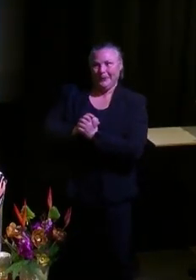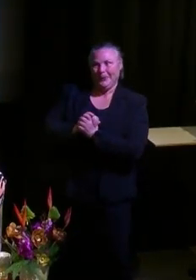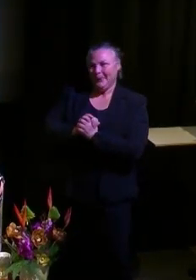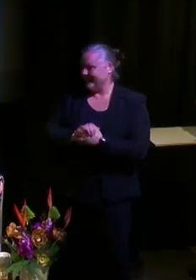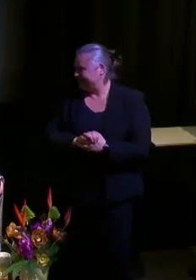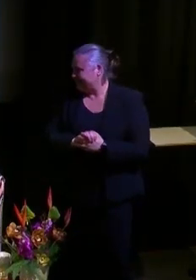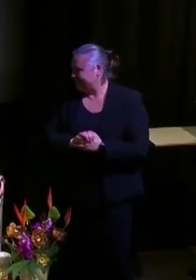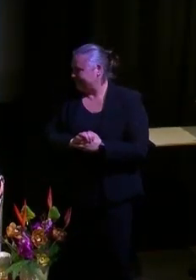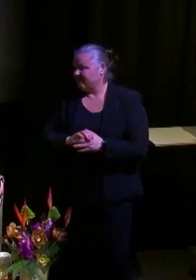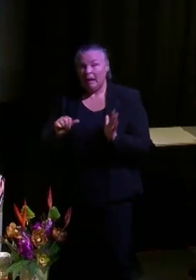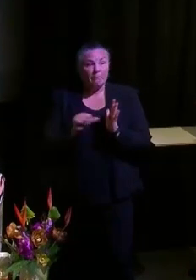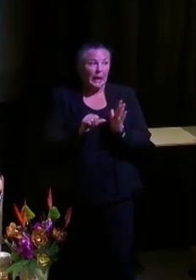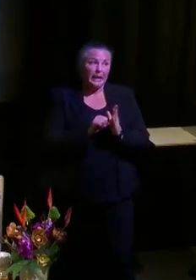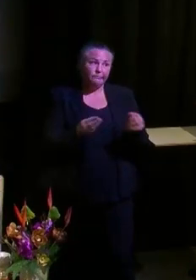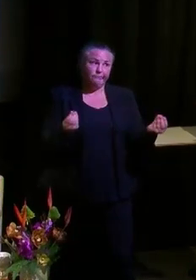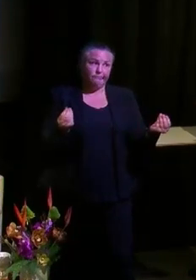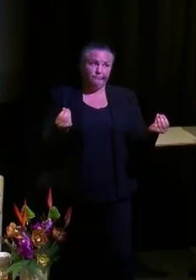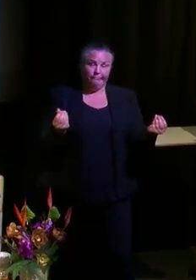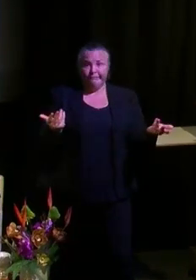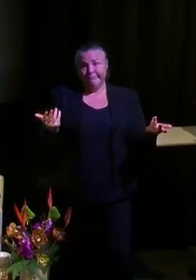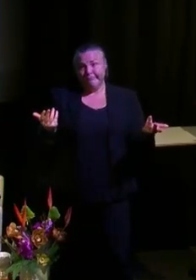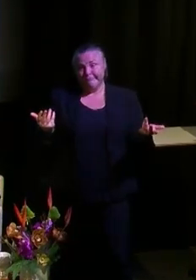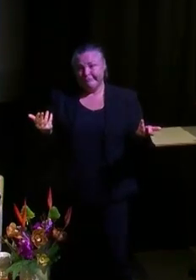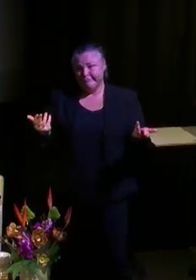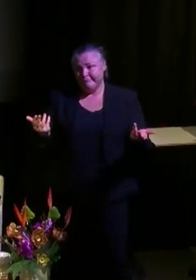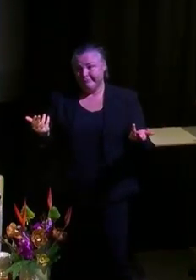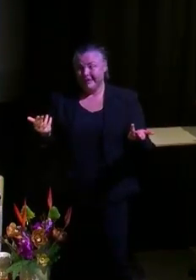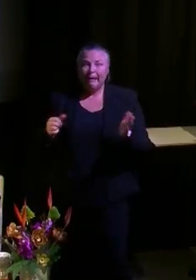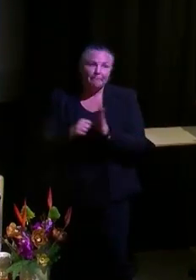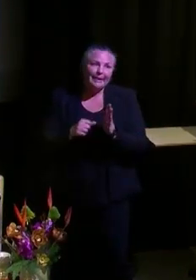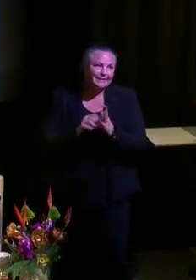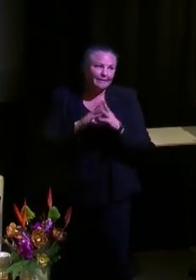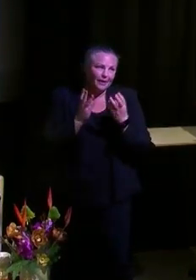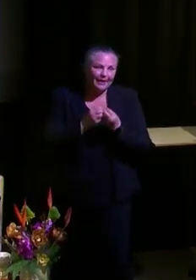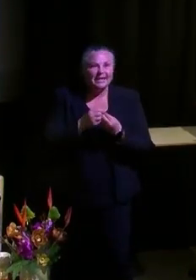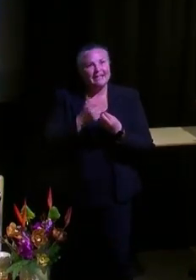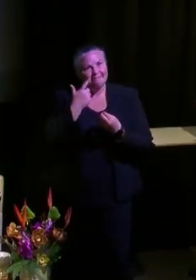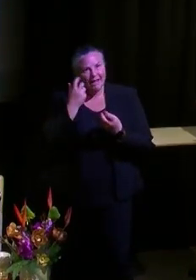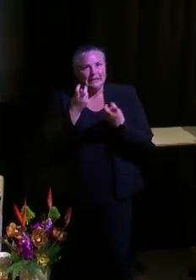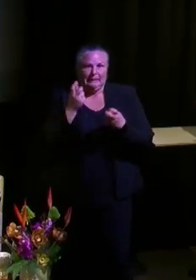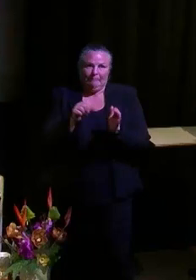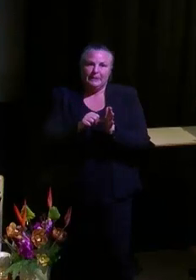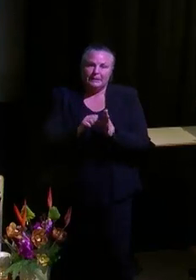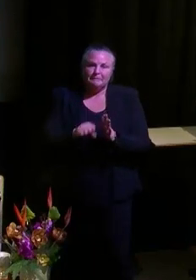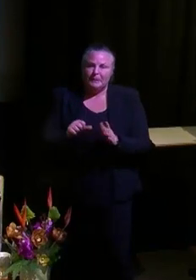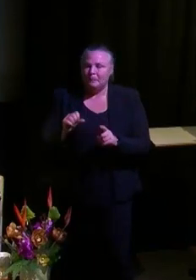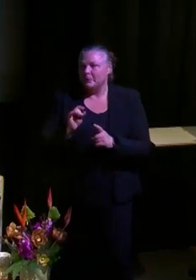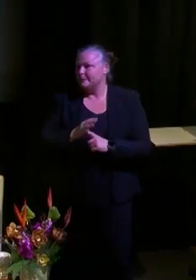Well, show us the money, then maybe that will happen. Yes, exactly. Show us the money. That's the biggest thing, is trying to find that money. So, yes.